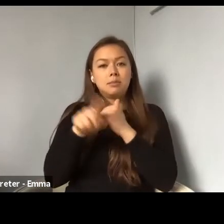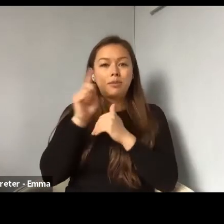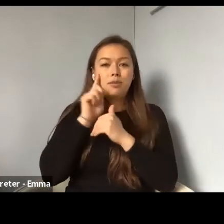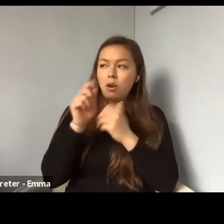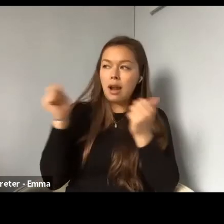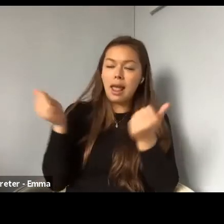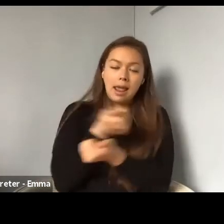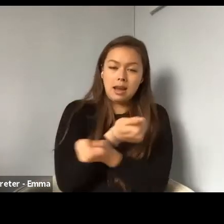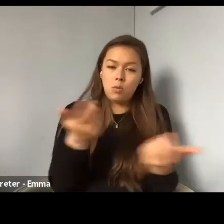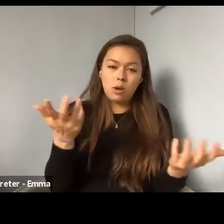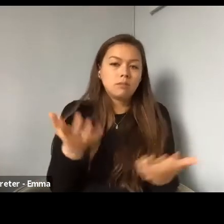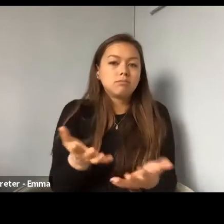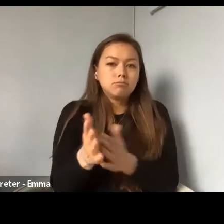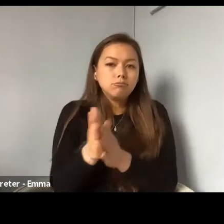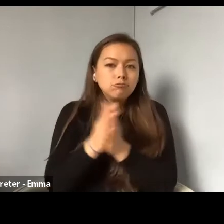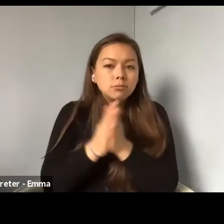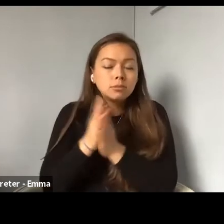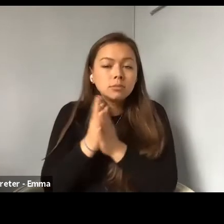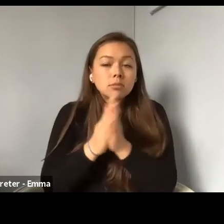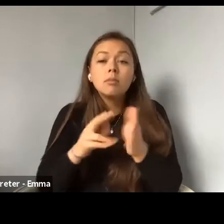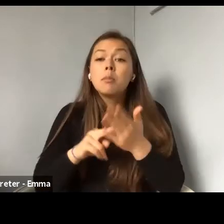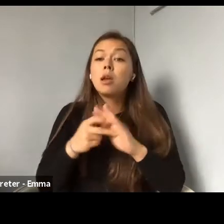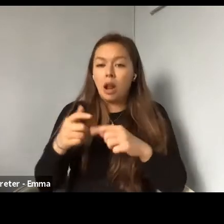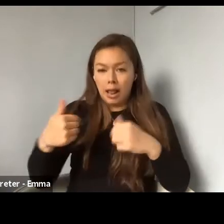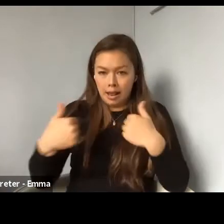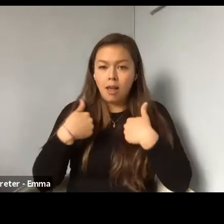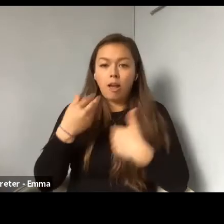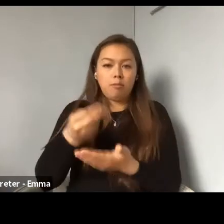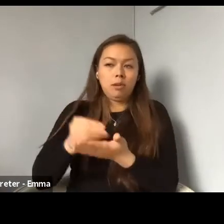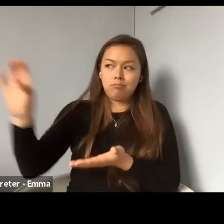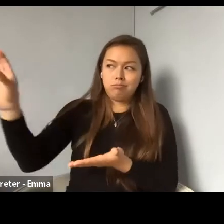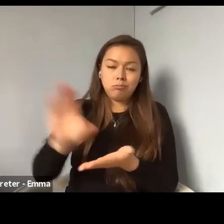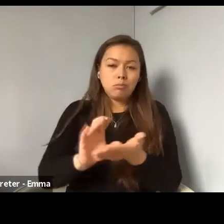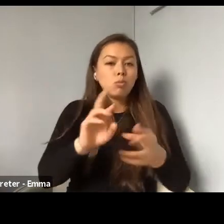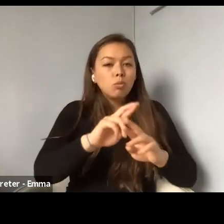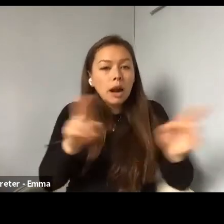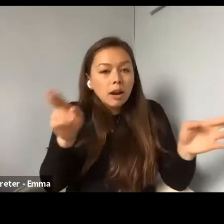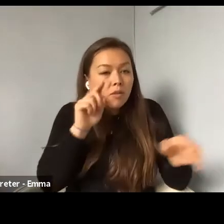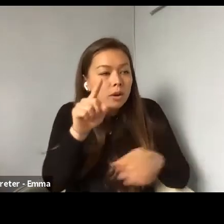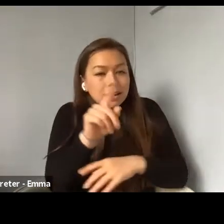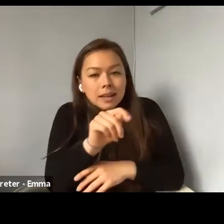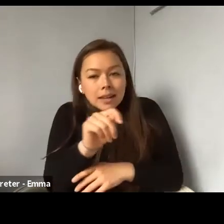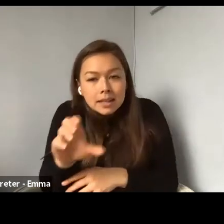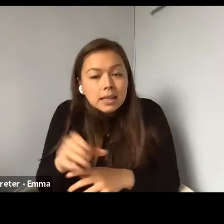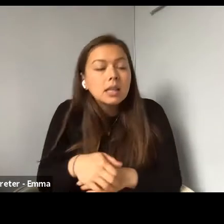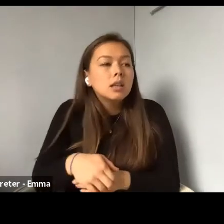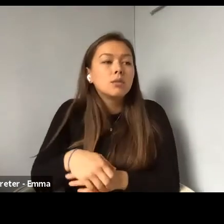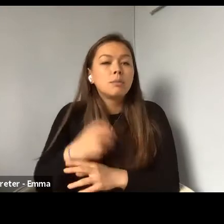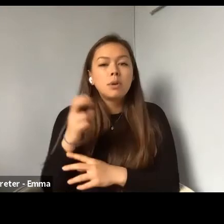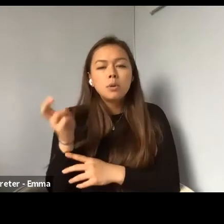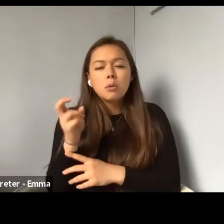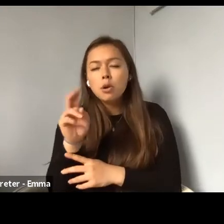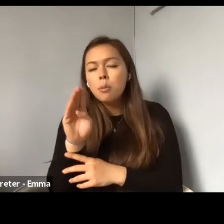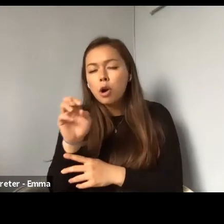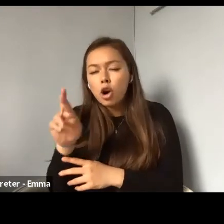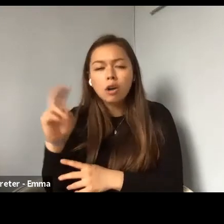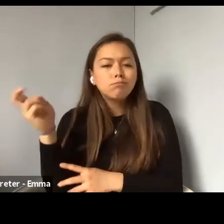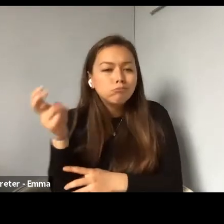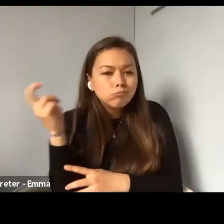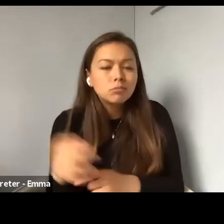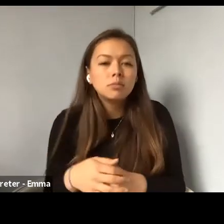for TTC tickets or Uber rides if necessary, although most of our services are being done virtually at this point due